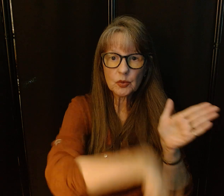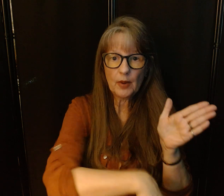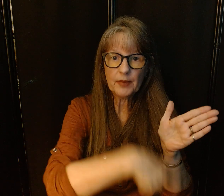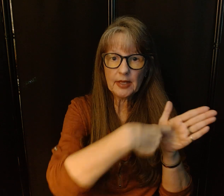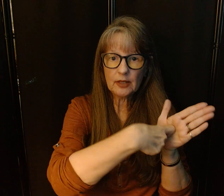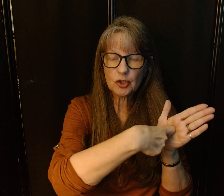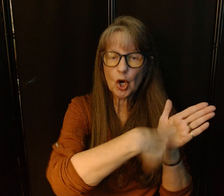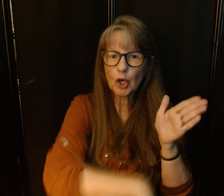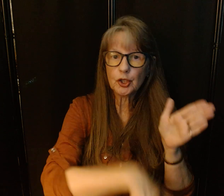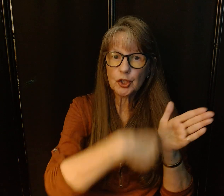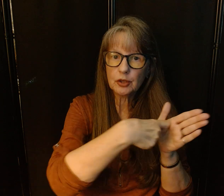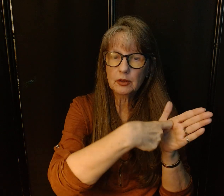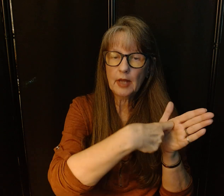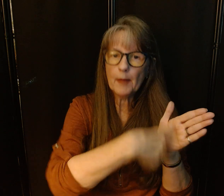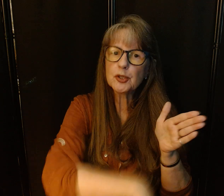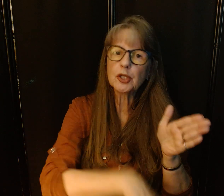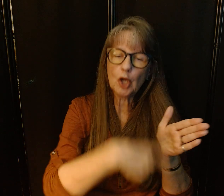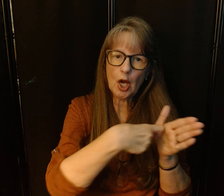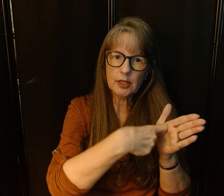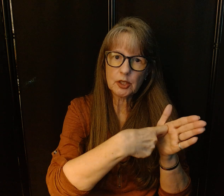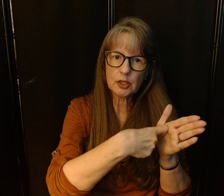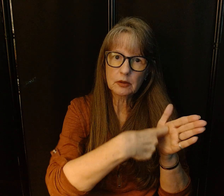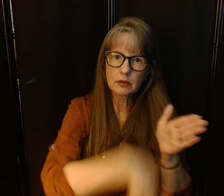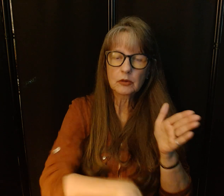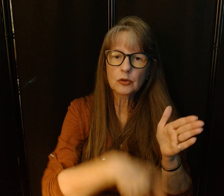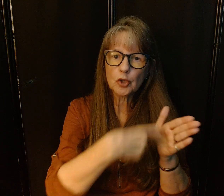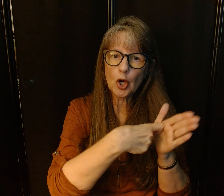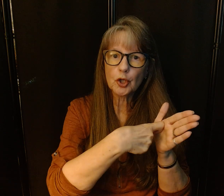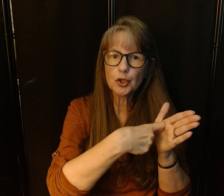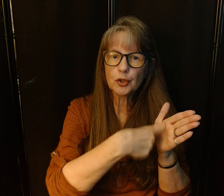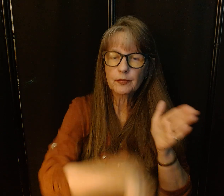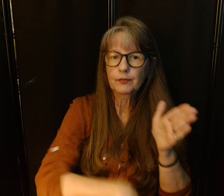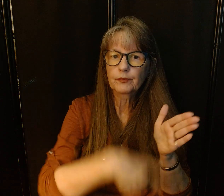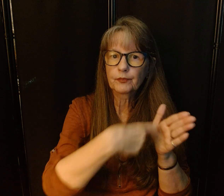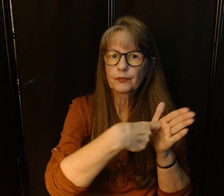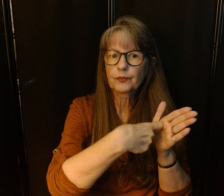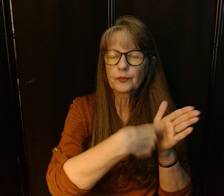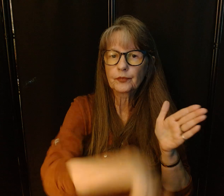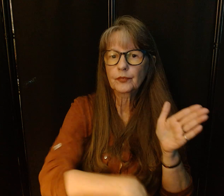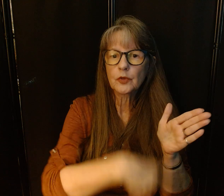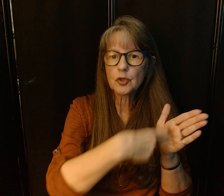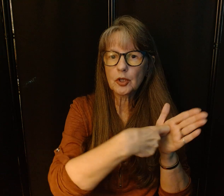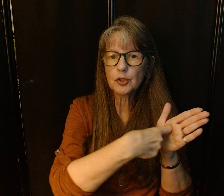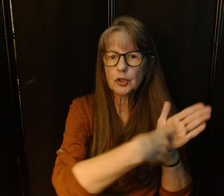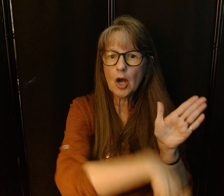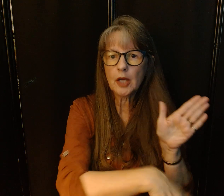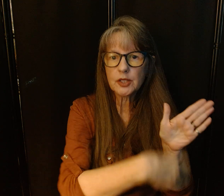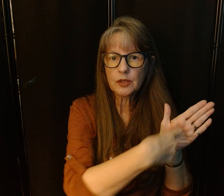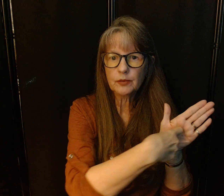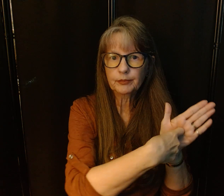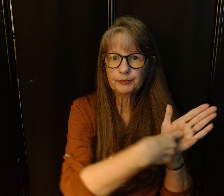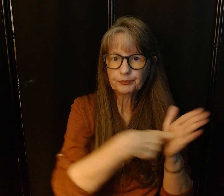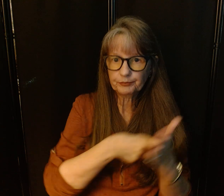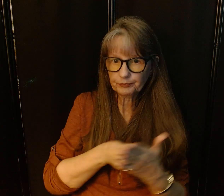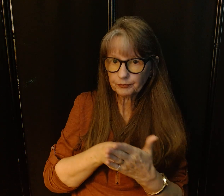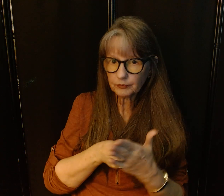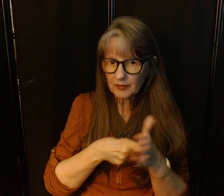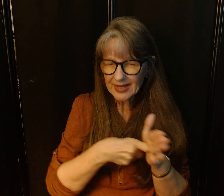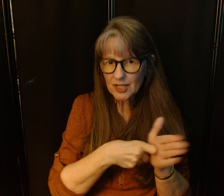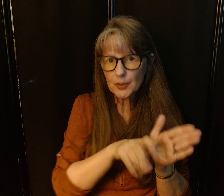that down. Charge. How much does it cost? Charge. Charge. Cost. That's the reason